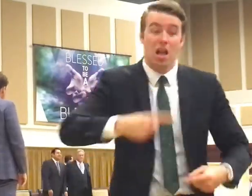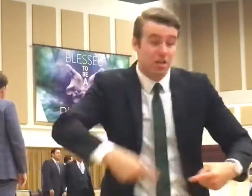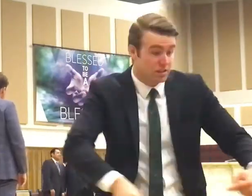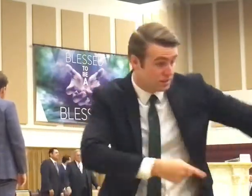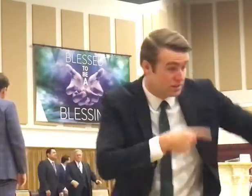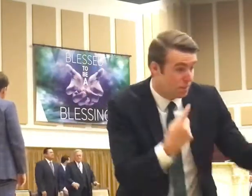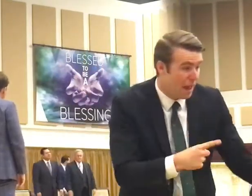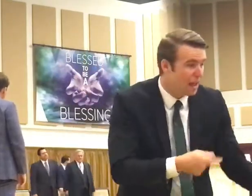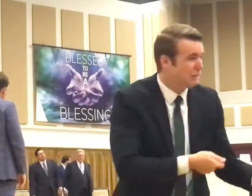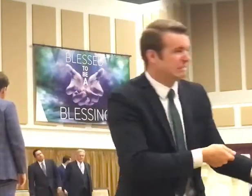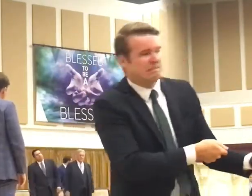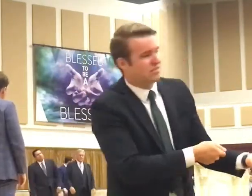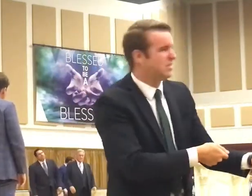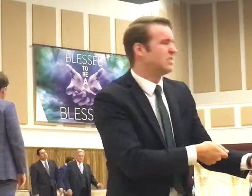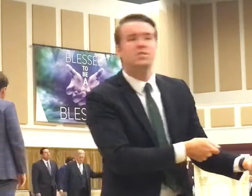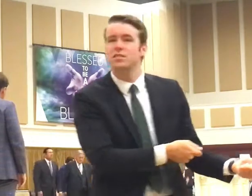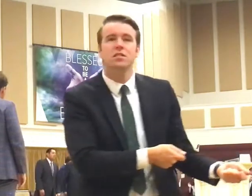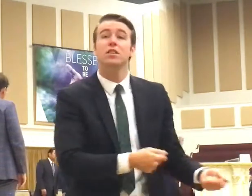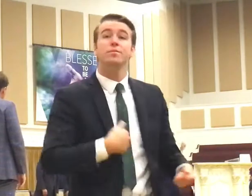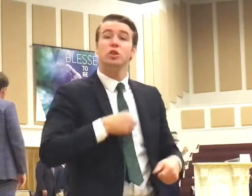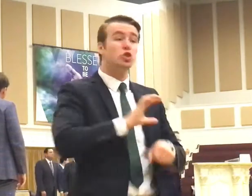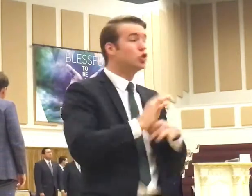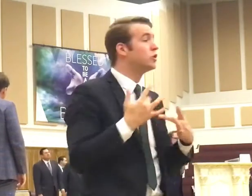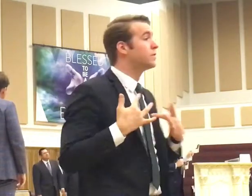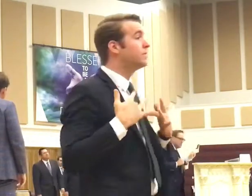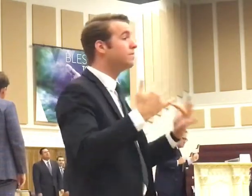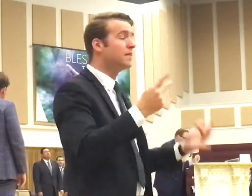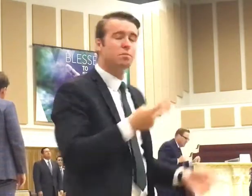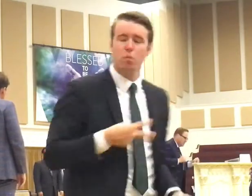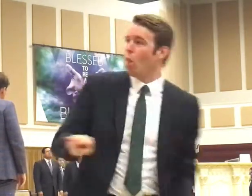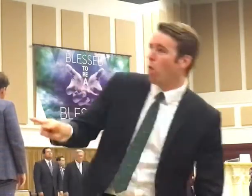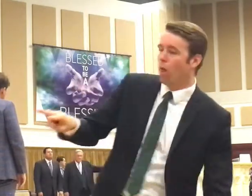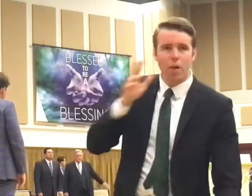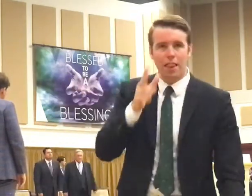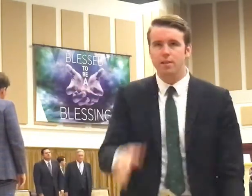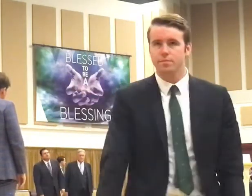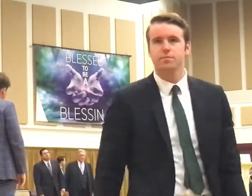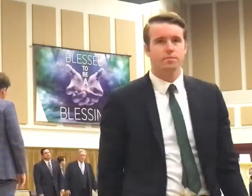Instead of coercing, why don't we just be the church?